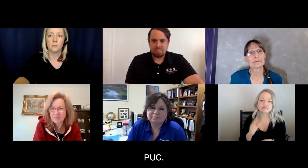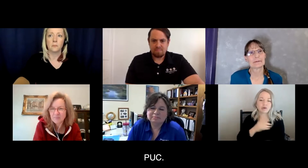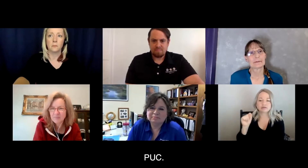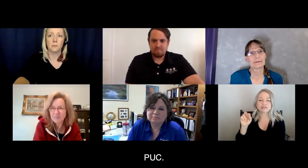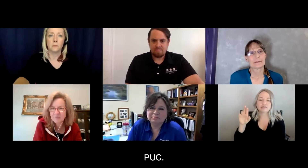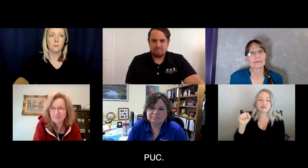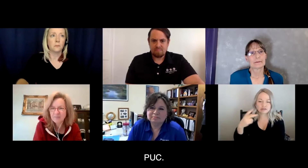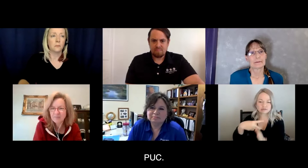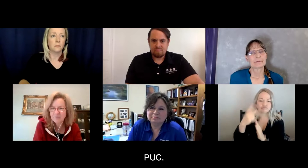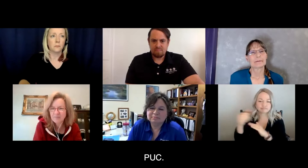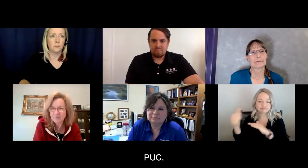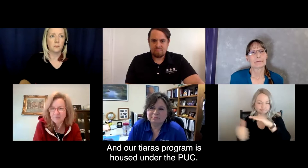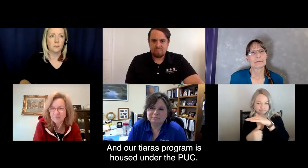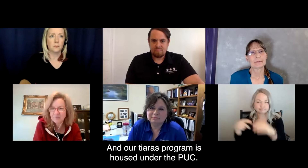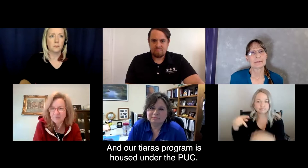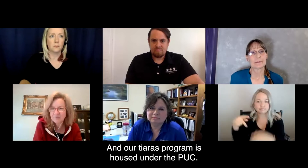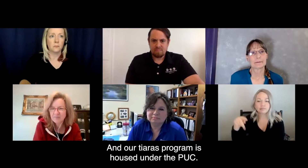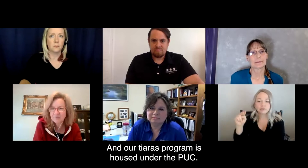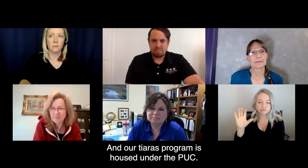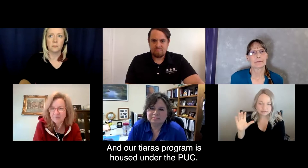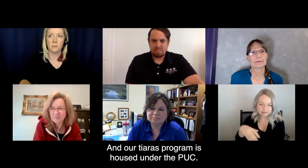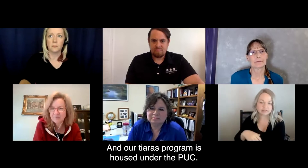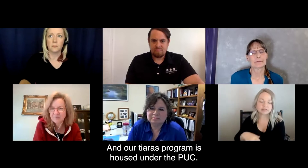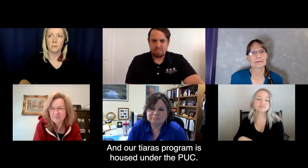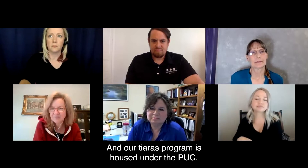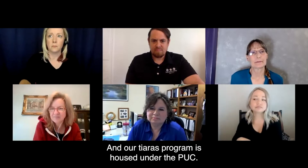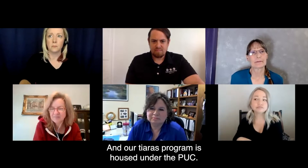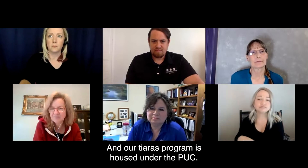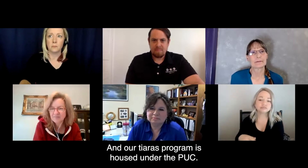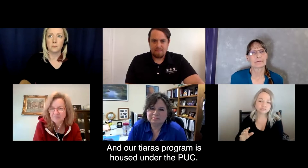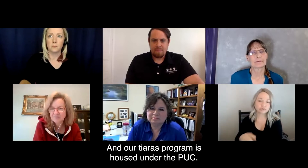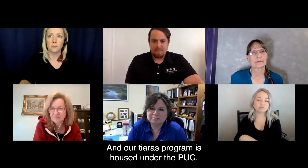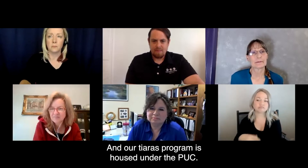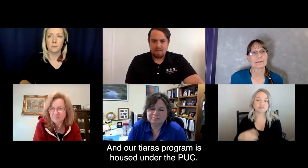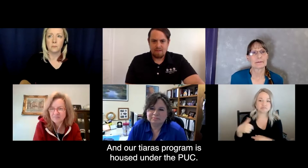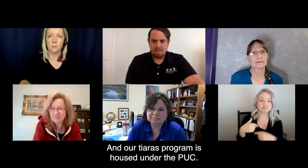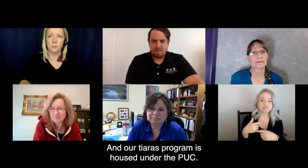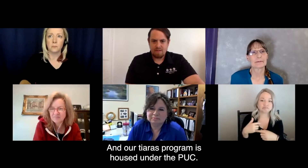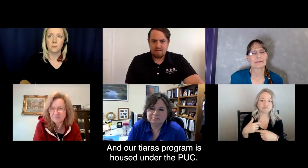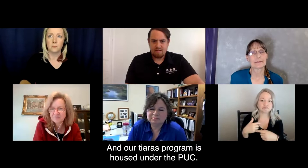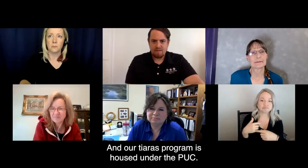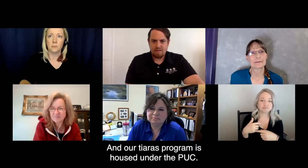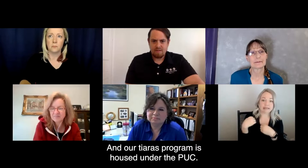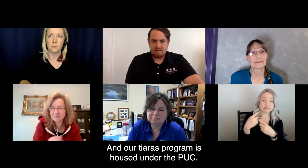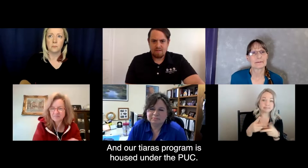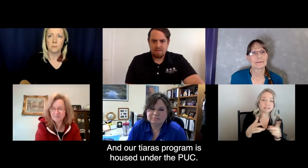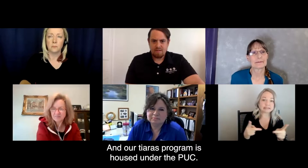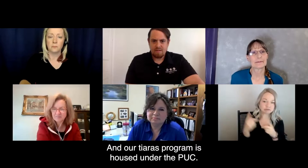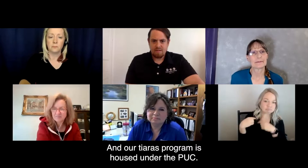the PUC. And our TRS program is housed under the PUC.